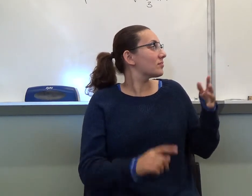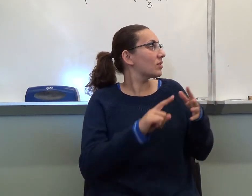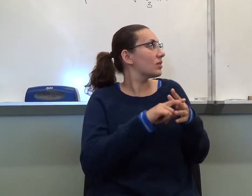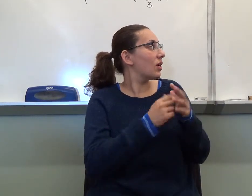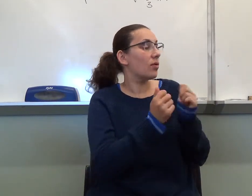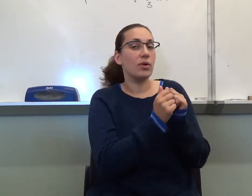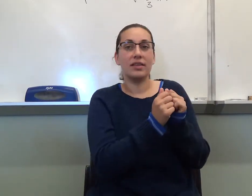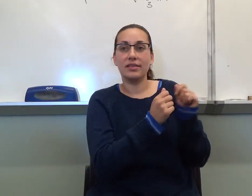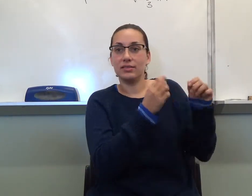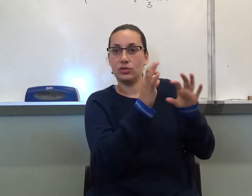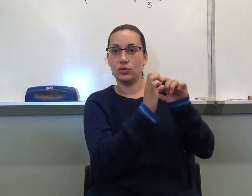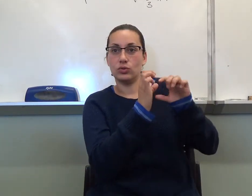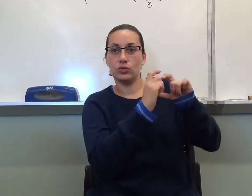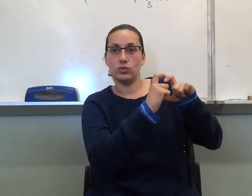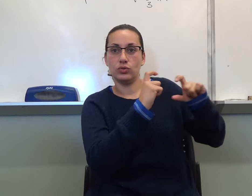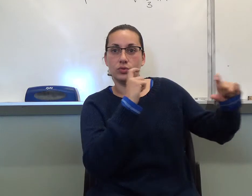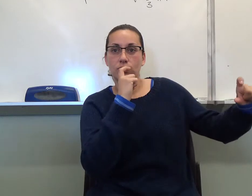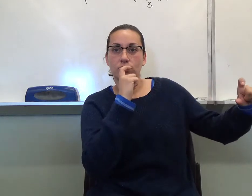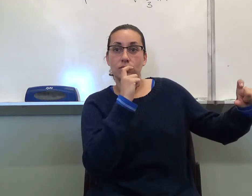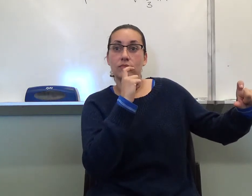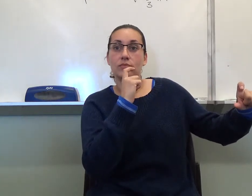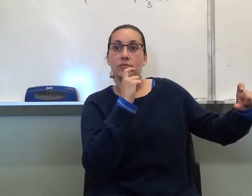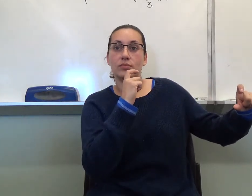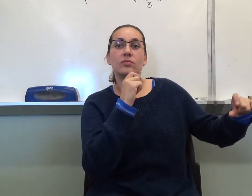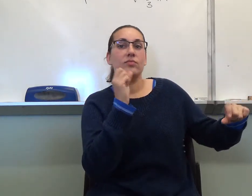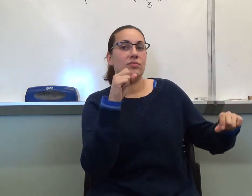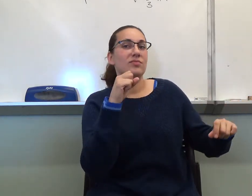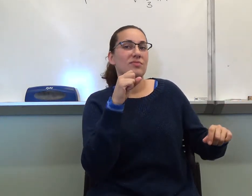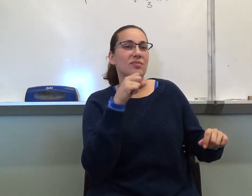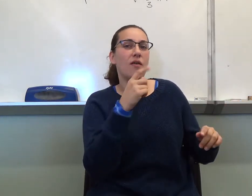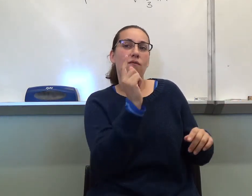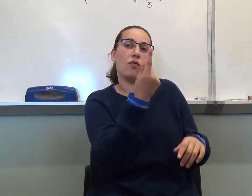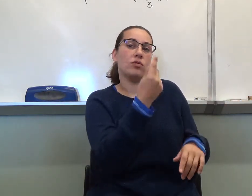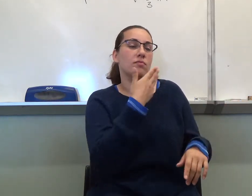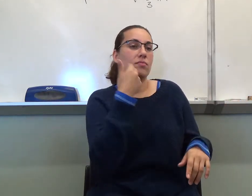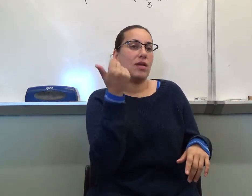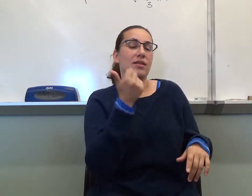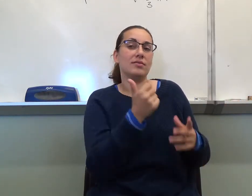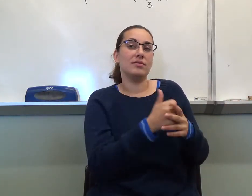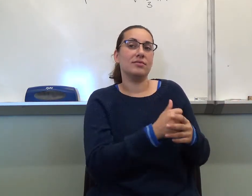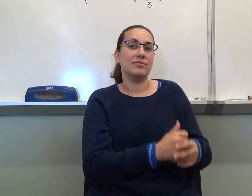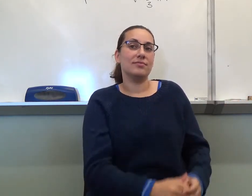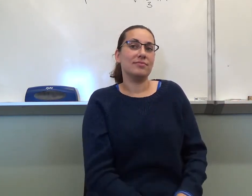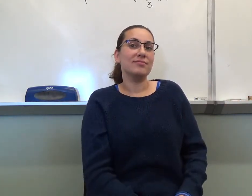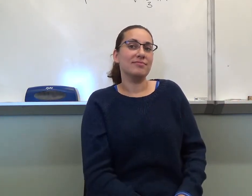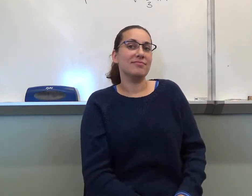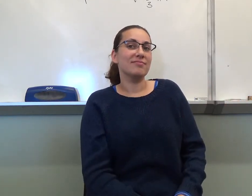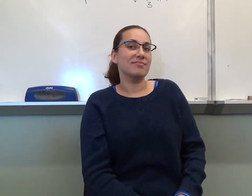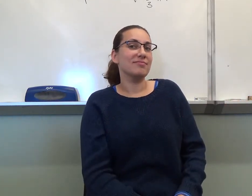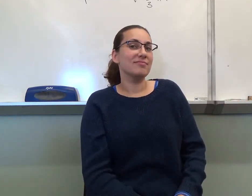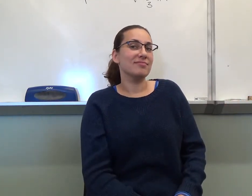And it's got sort of a semicircle, or actually half of a sphere on both ends. This is 9 feet.